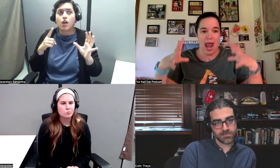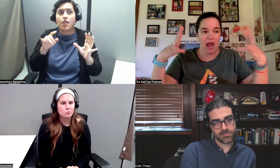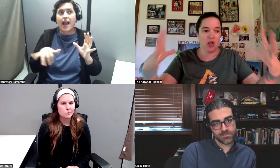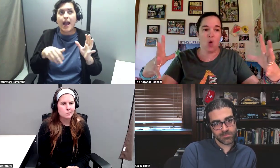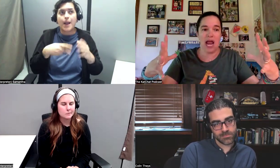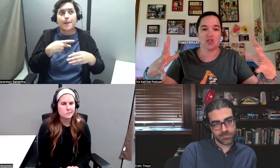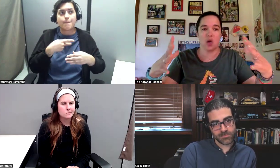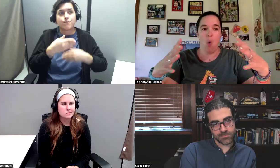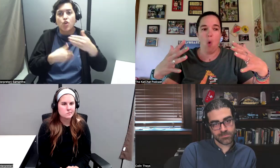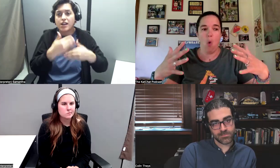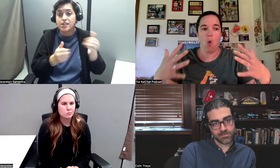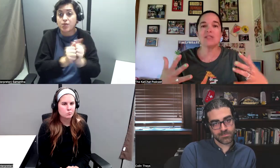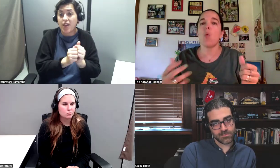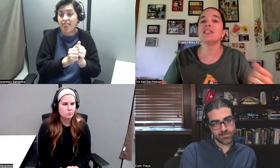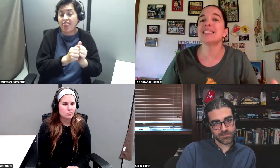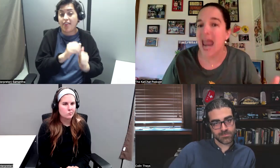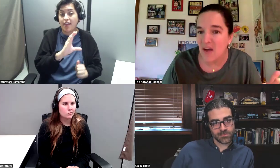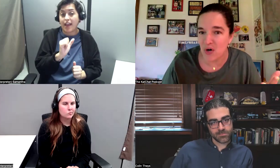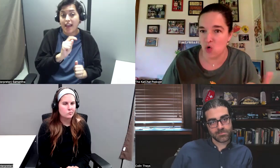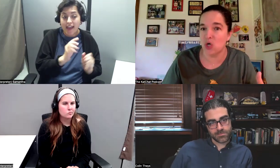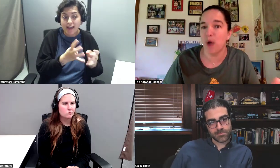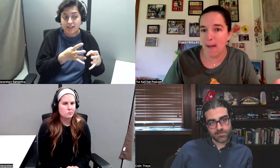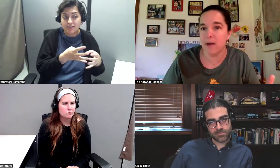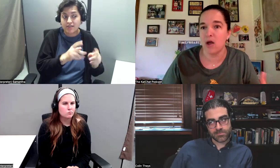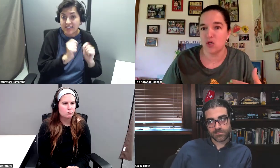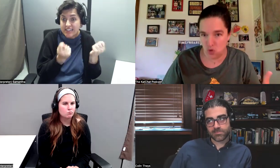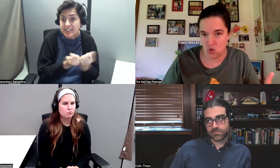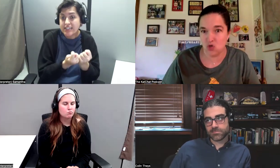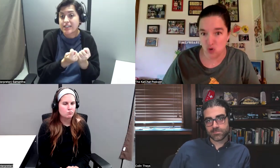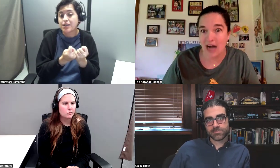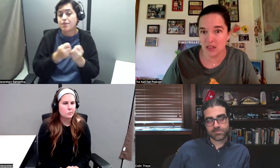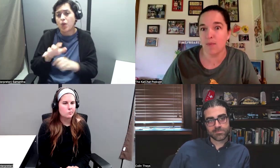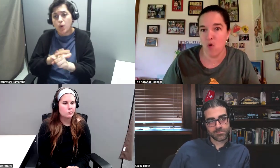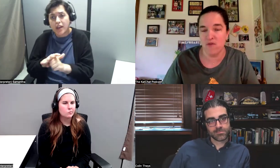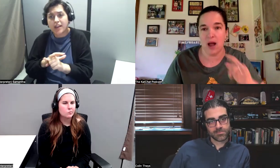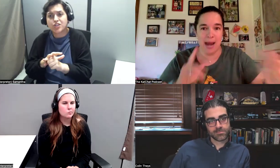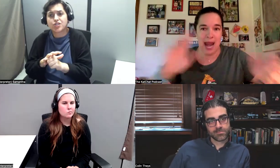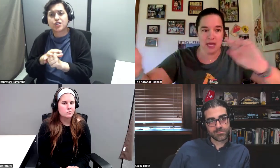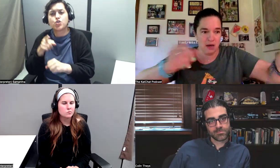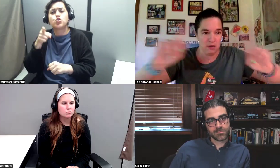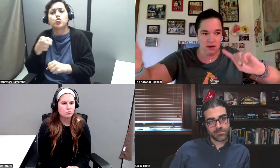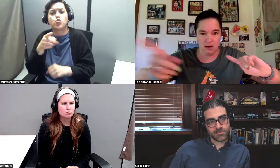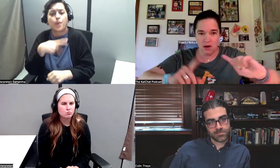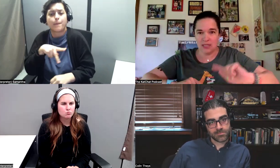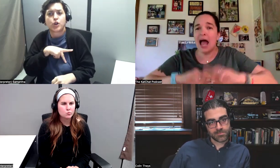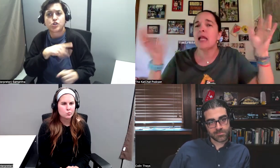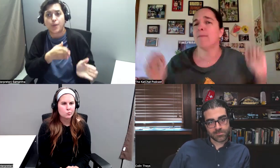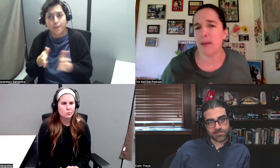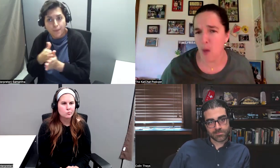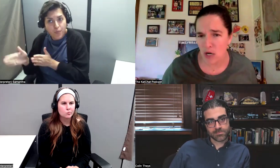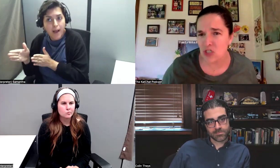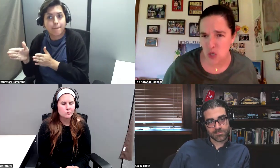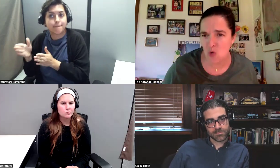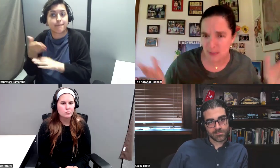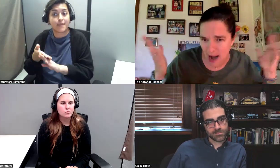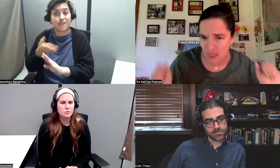script, and the location? What did it take for you to prep, to direct the movie, commanding, telling